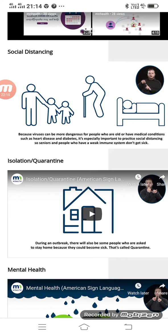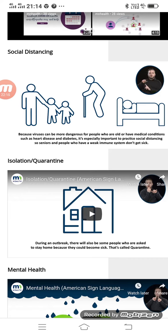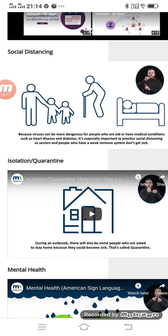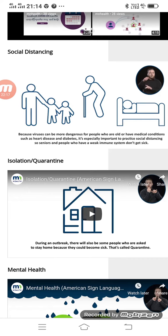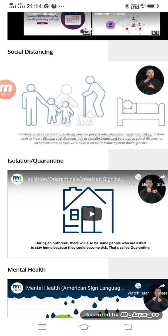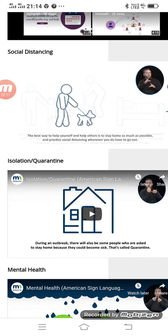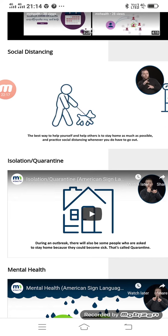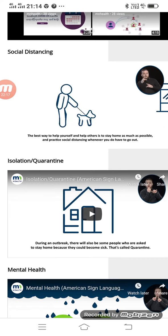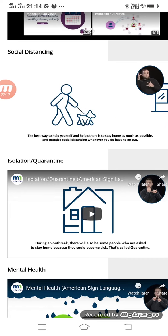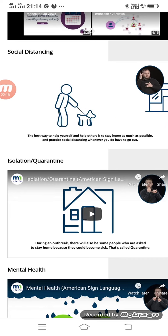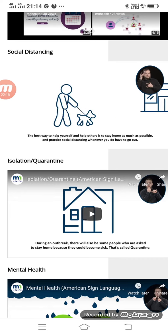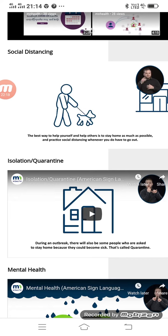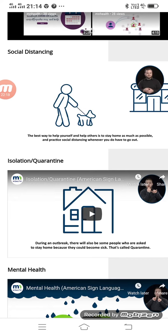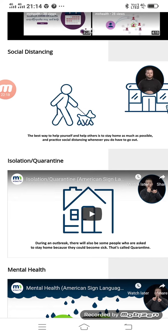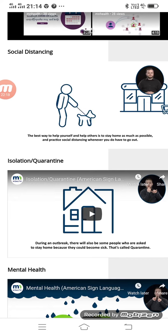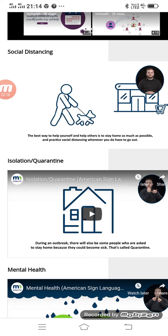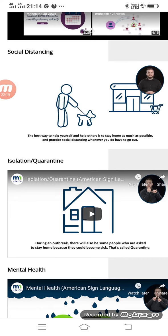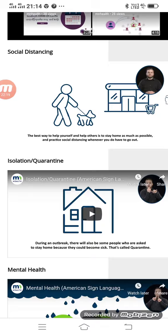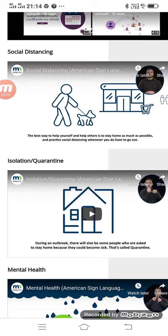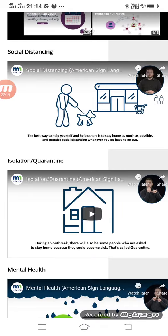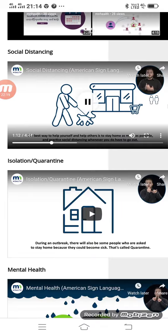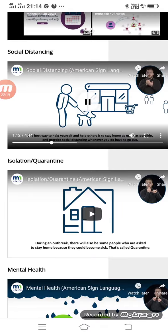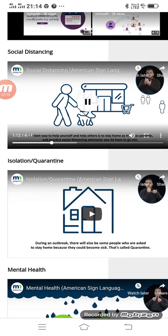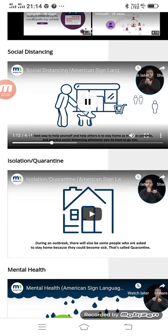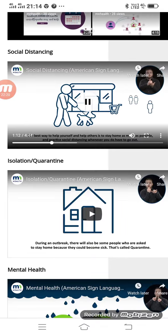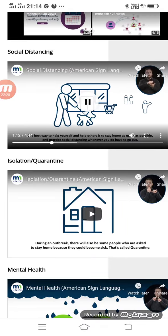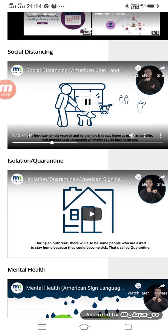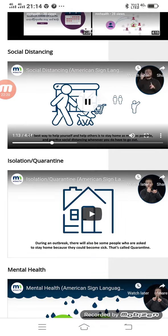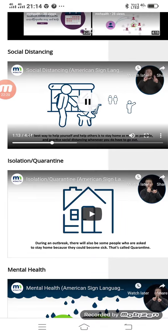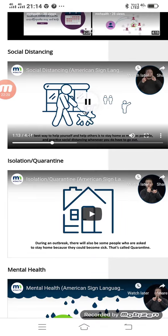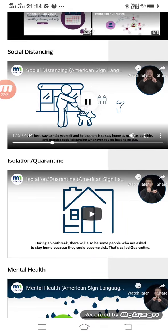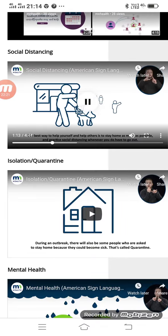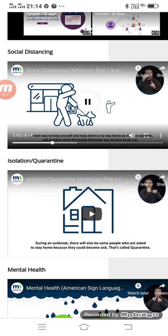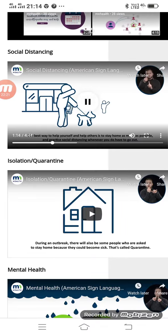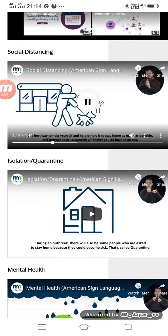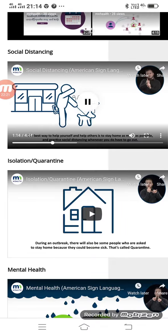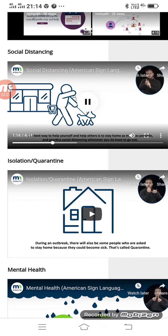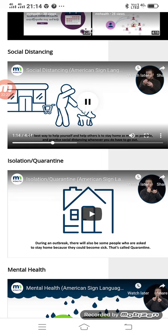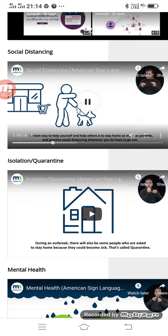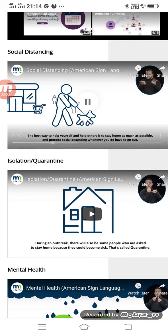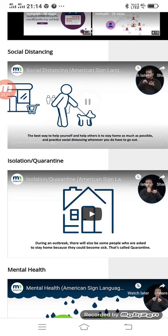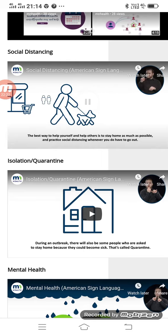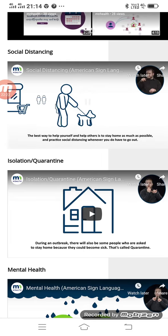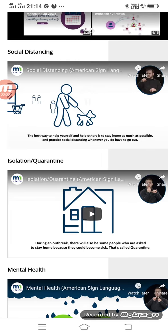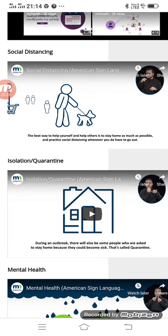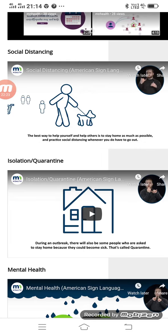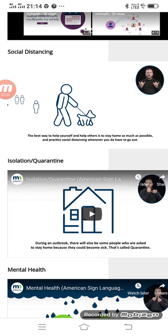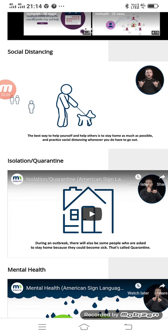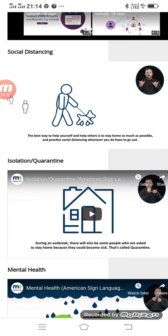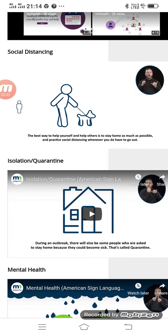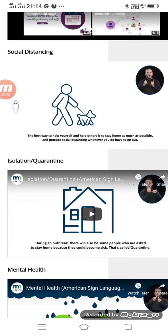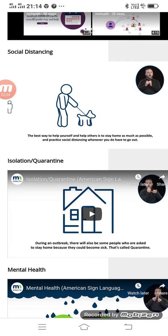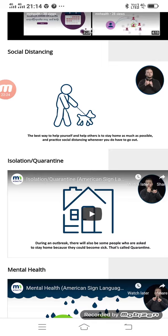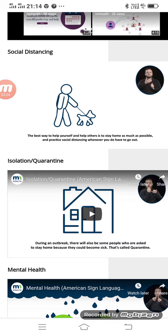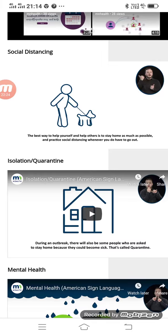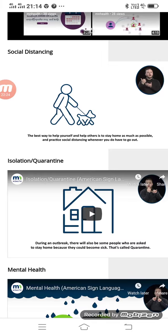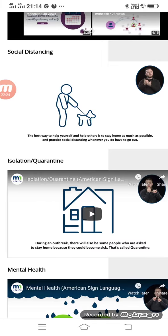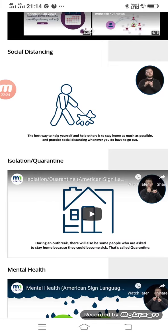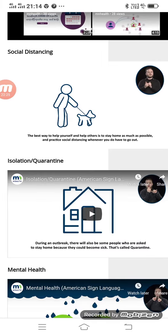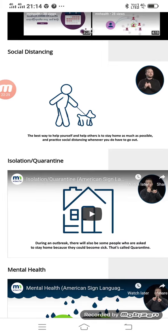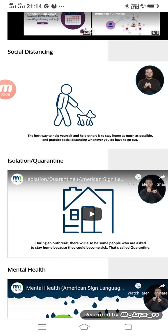sick. The best way to help yourself and help others is to stay home as much as possible and practice